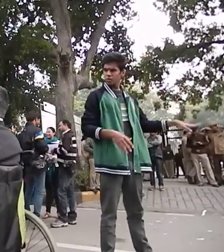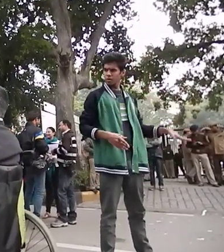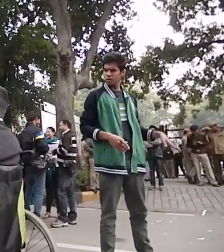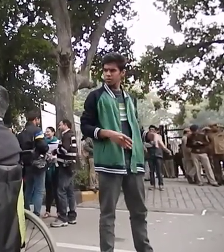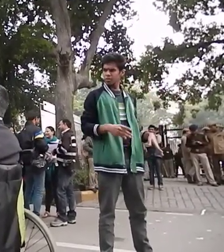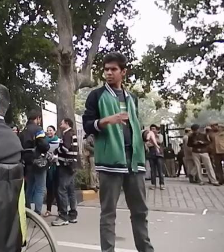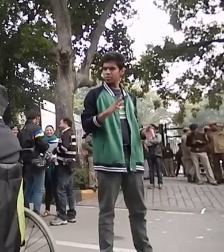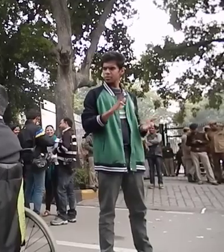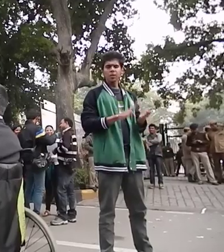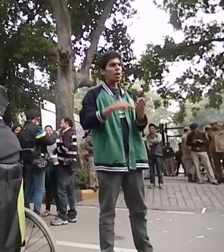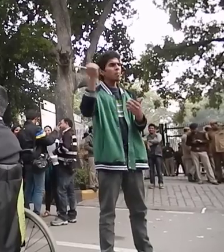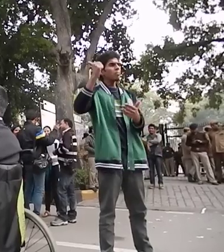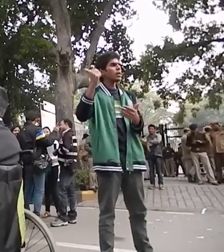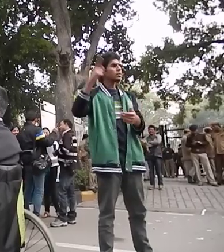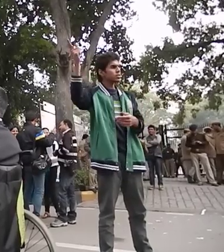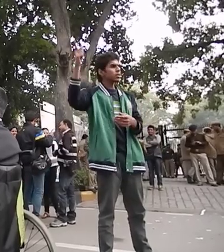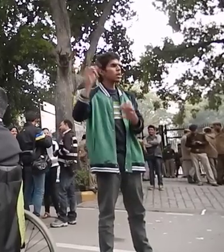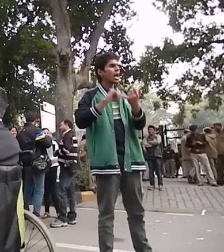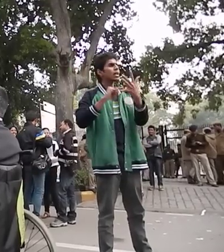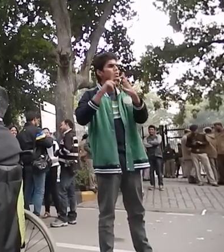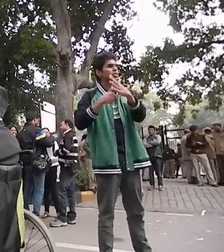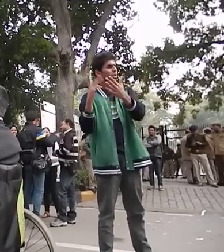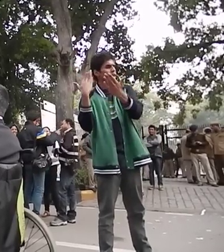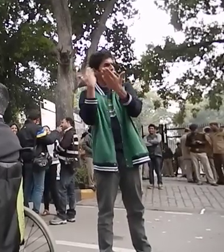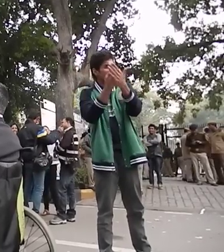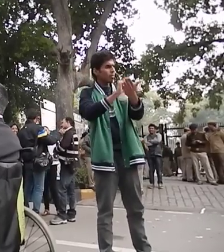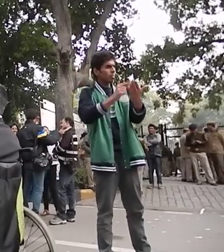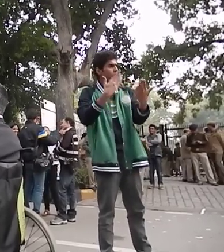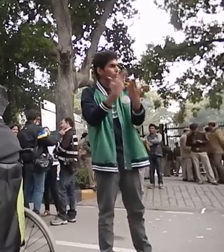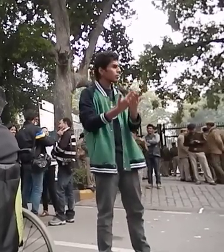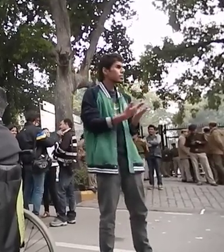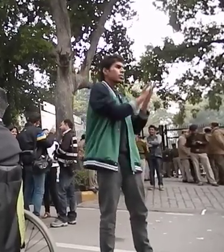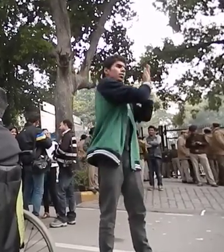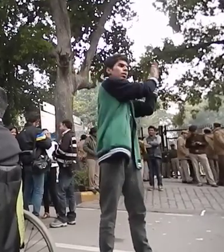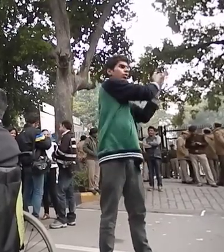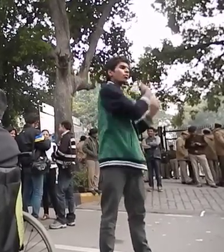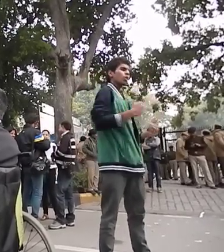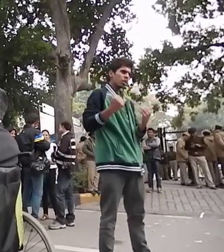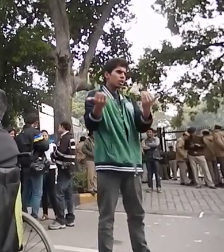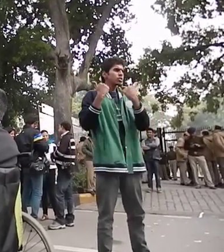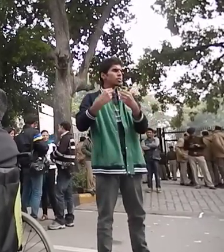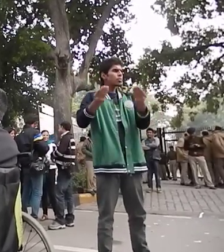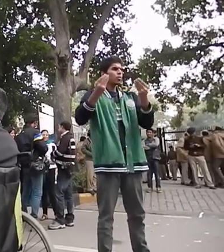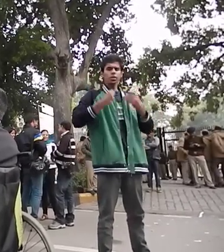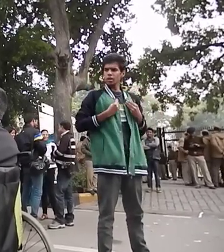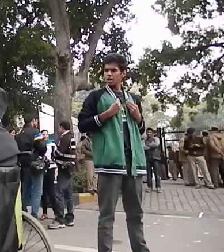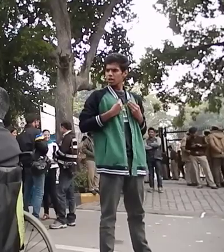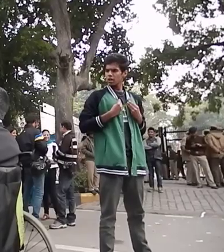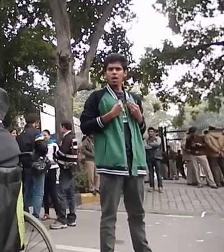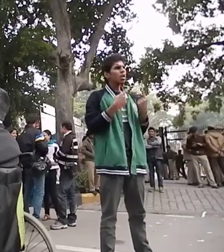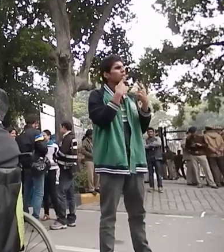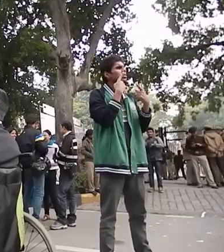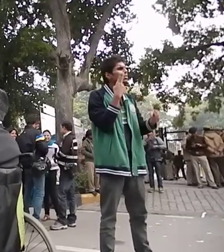herself has written a letter to the Minister of Information and Broadcasting supporting our demand. And Information of